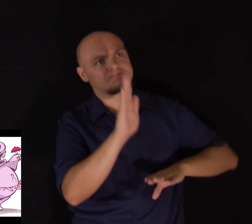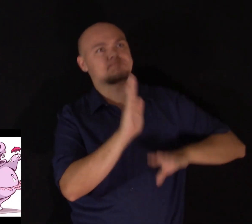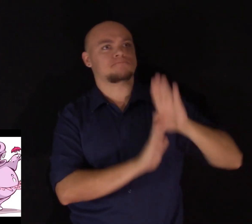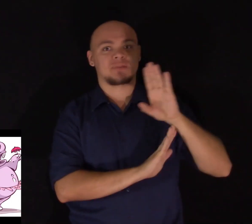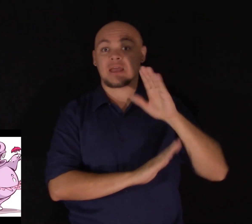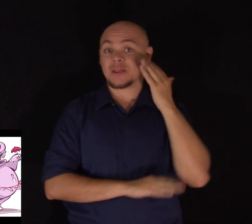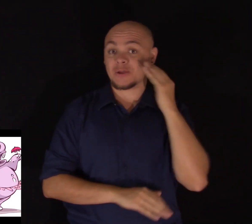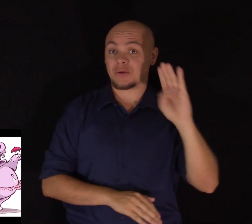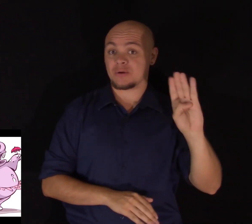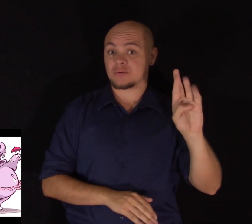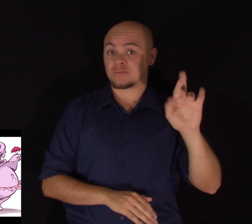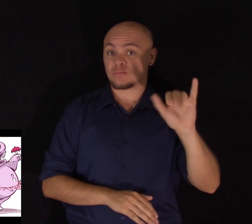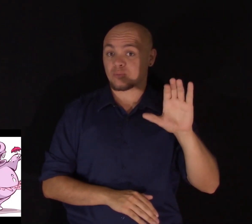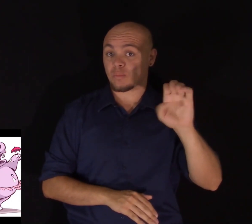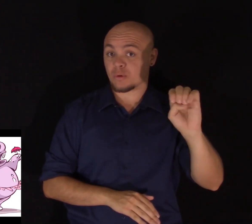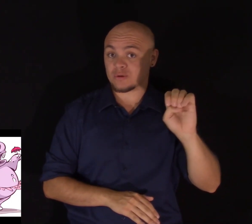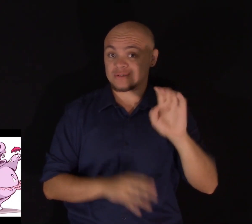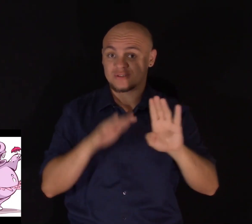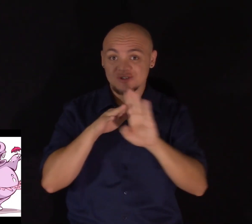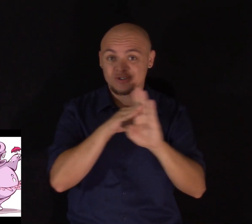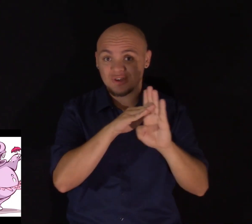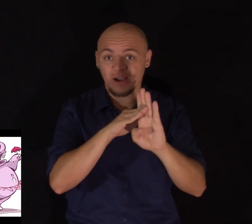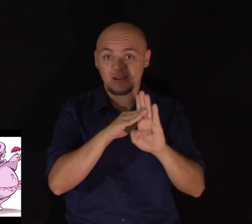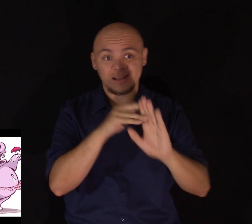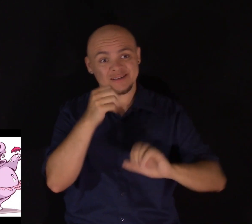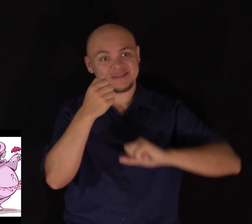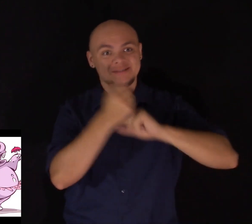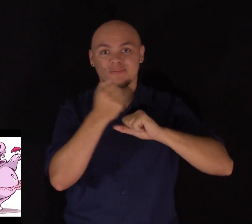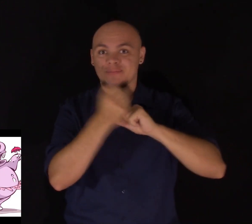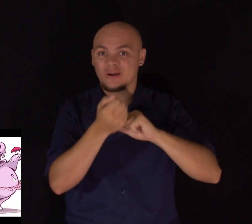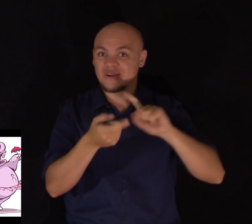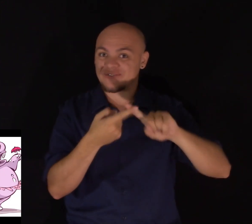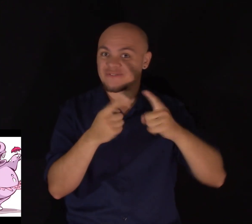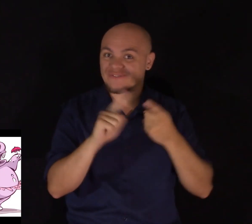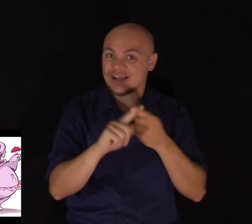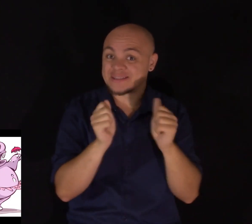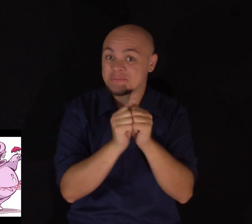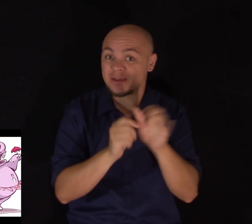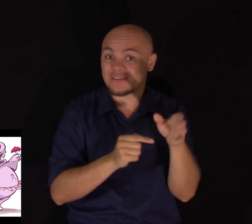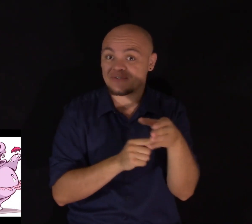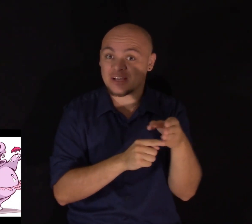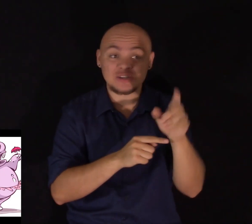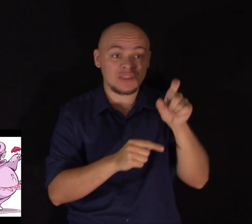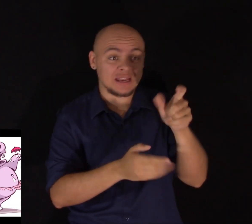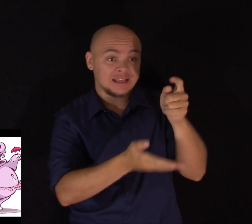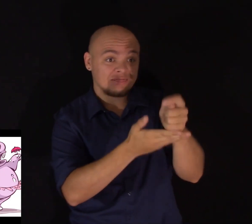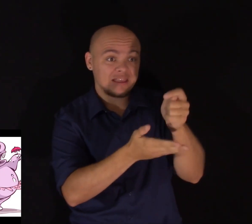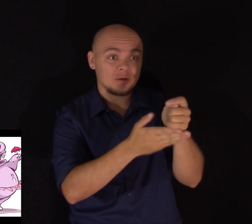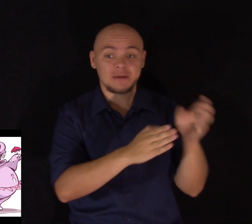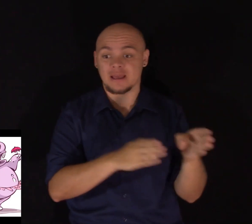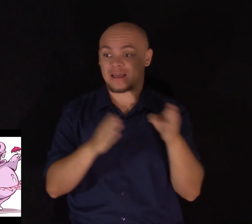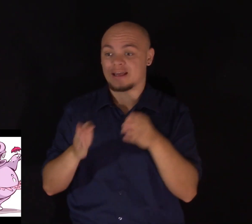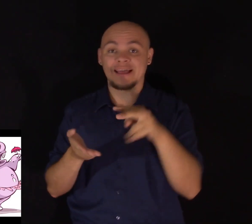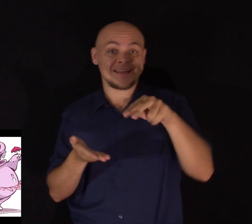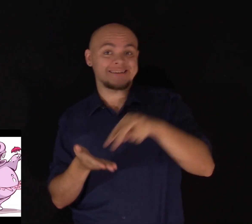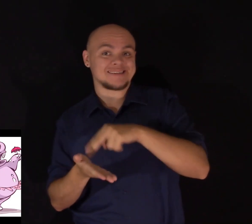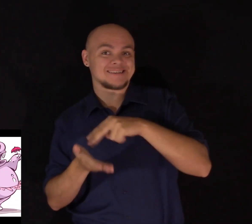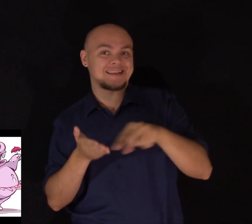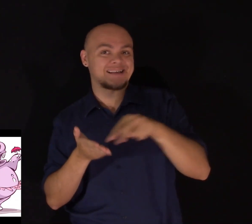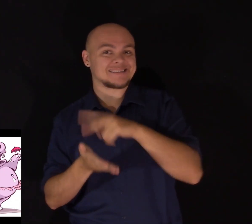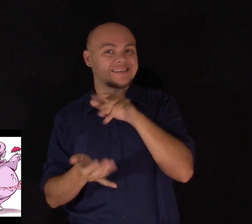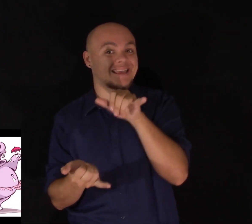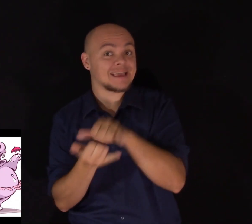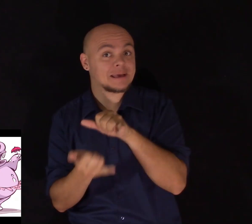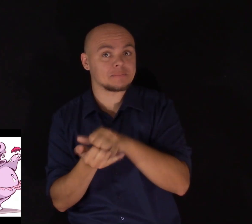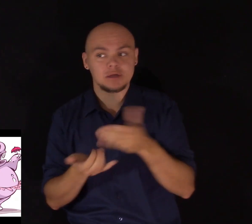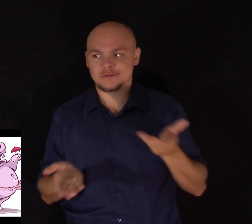Nemo, leader of the fish-friendly shark support group. Sharks aren't bad, maybe they just need a little therapy. And dancing hippos, what's